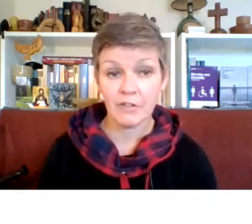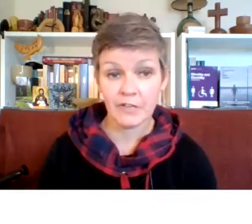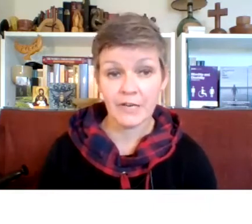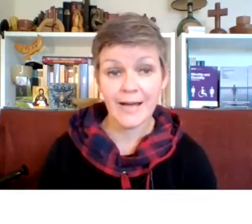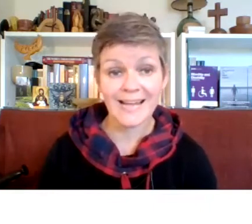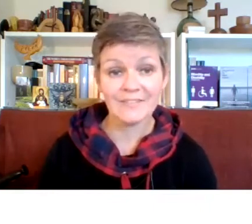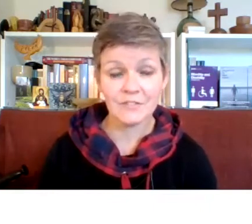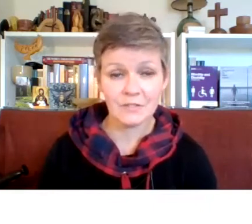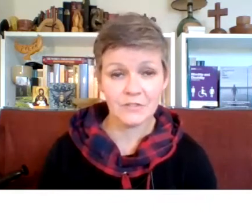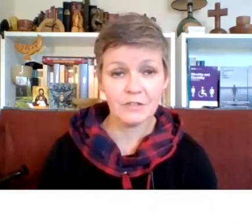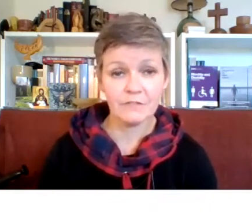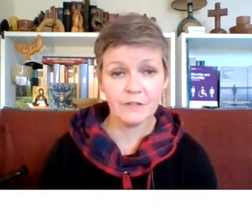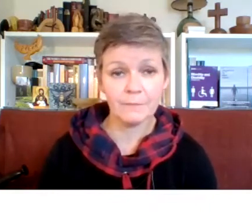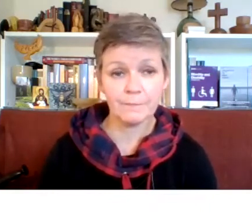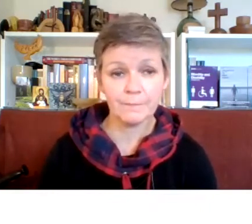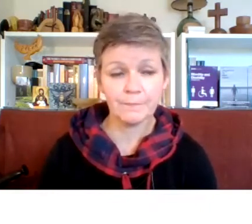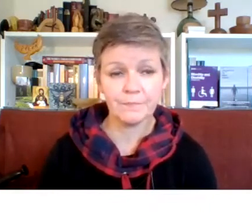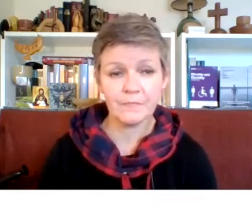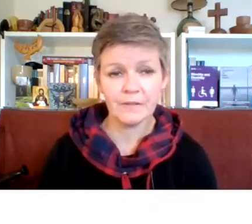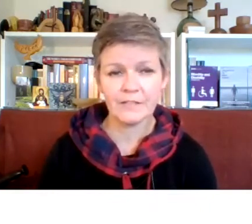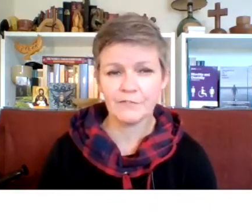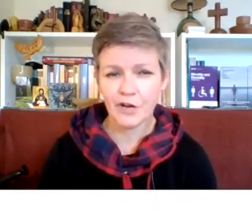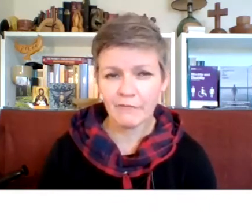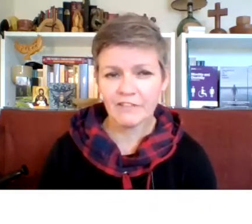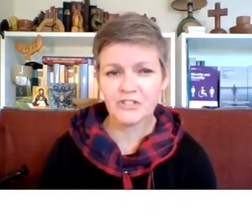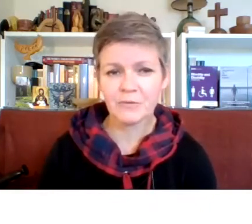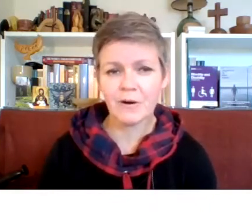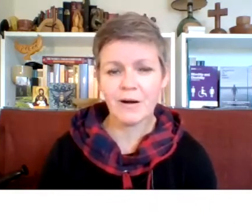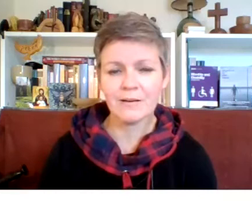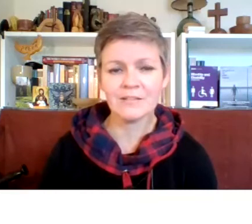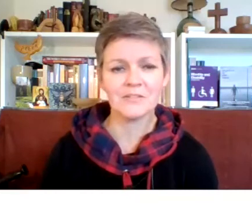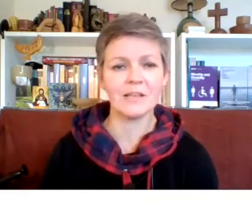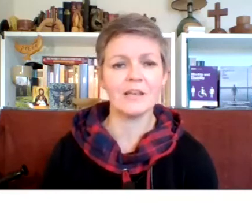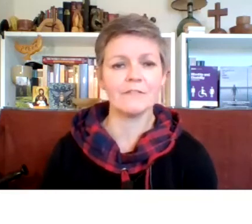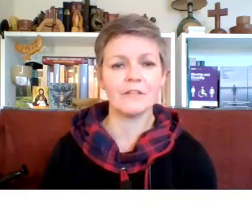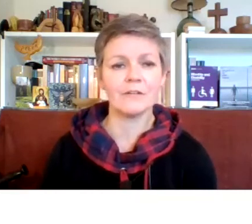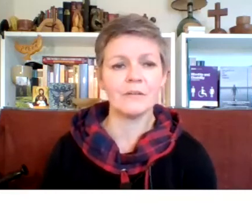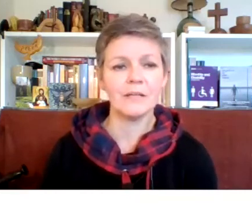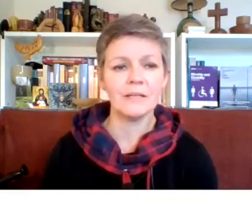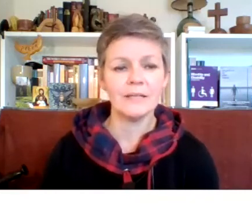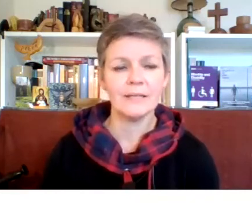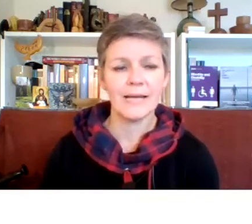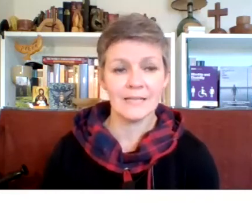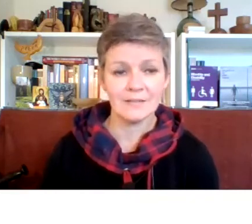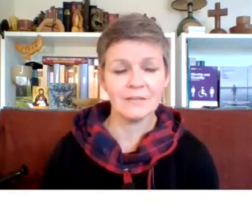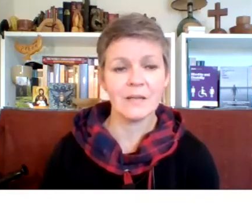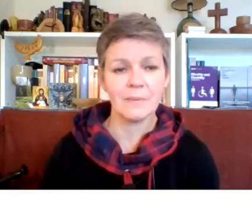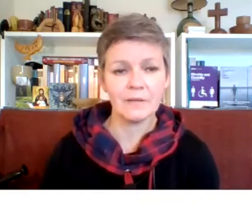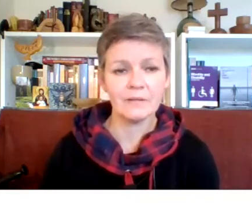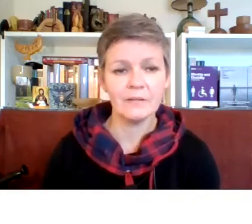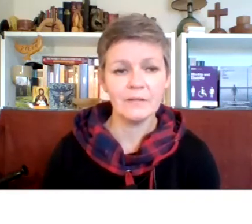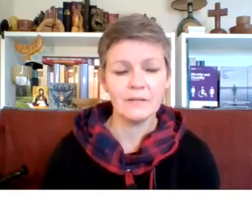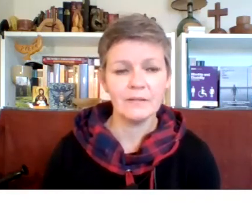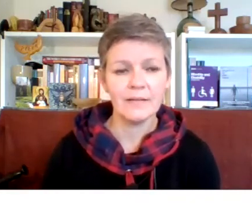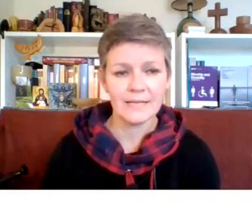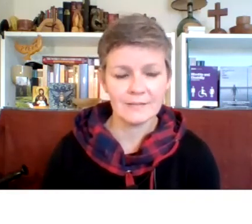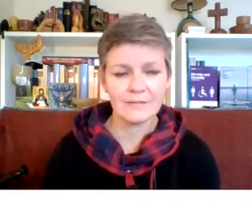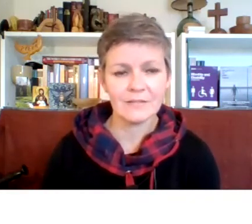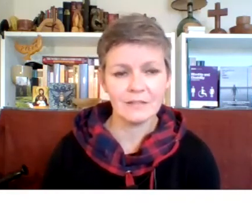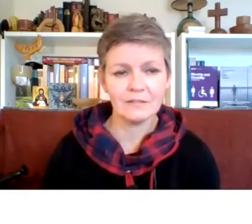our hands to serve you. Give courage to our hearts to love you and our neighbour and ourselves.